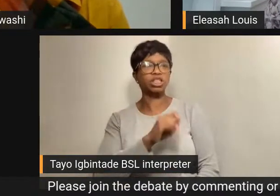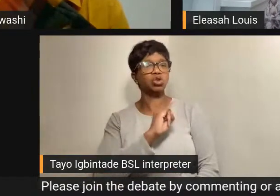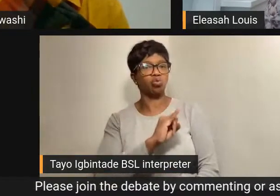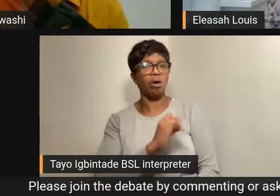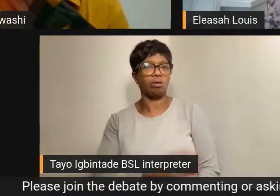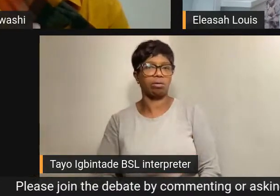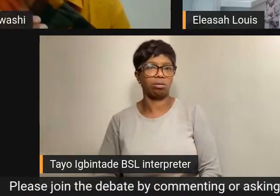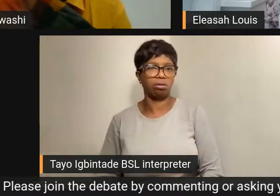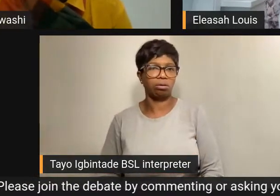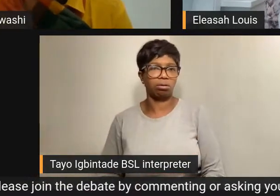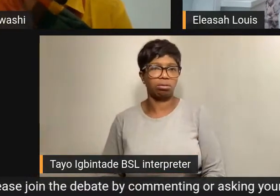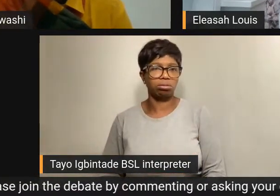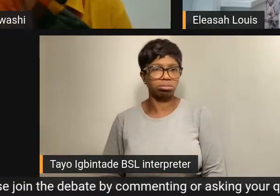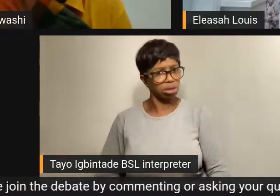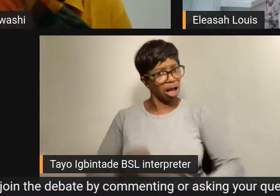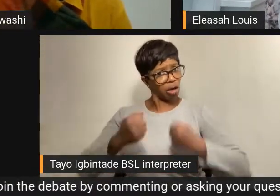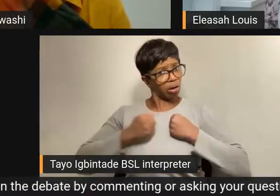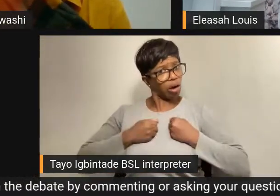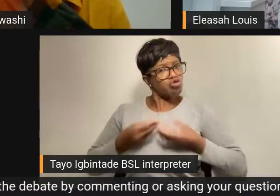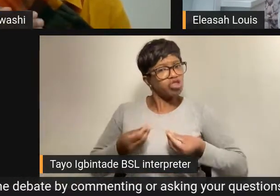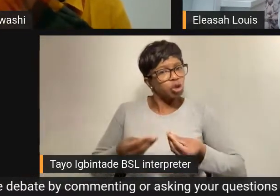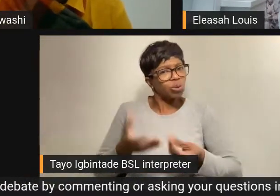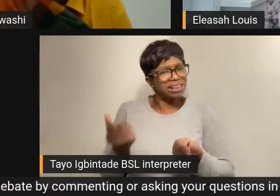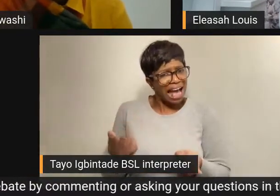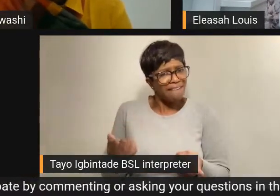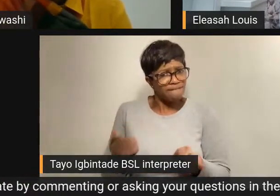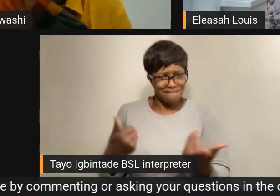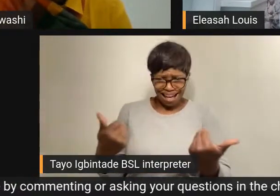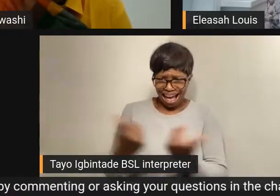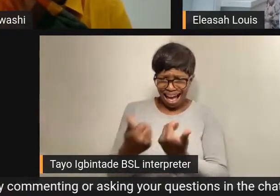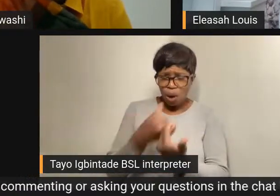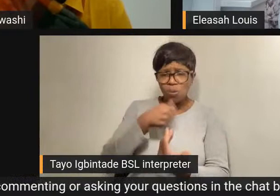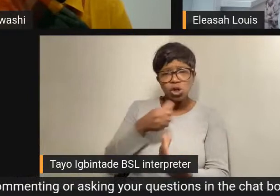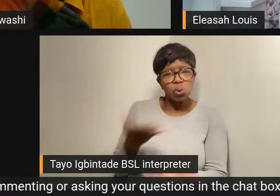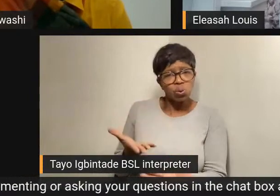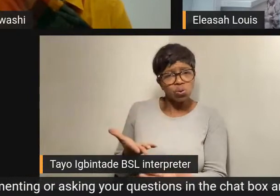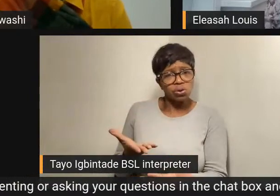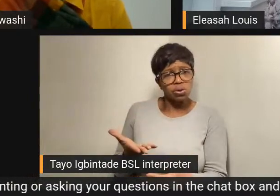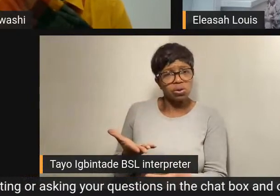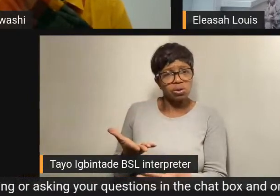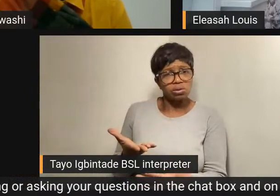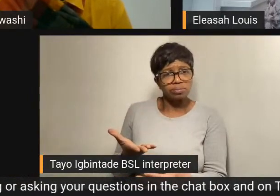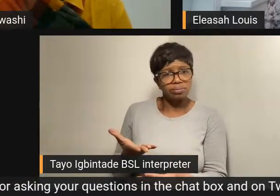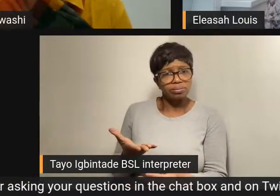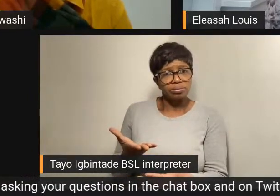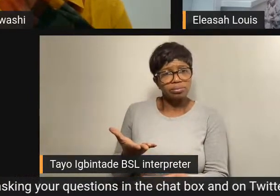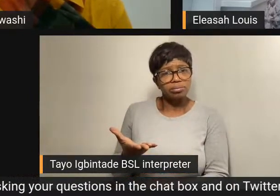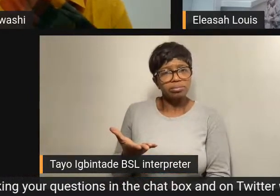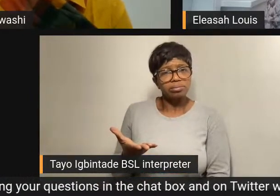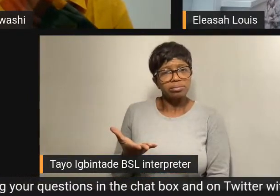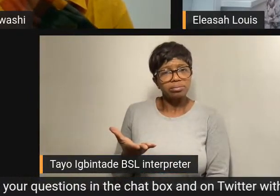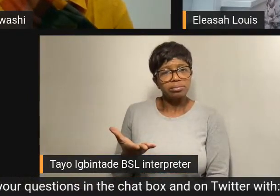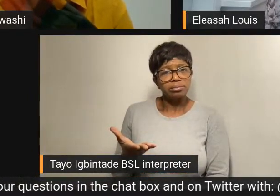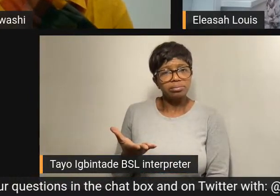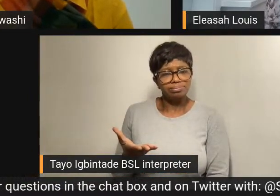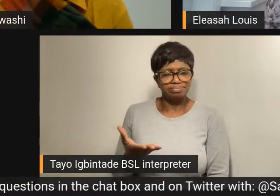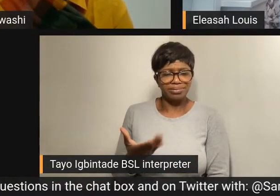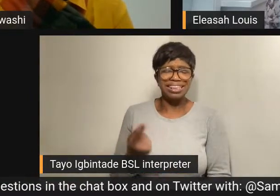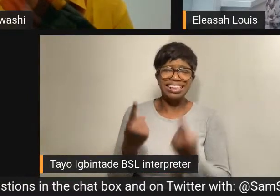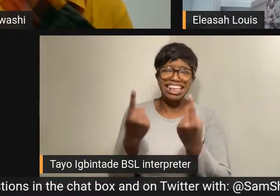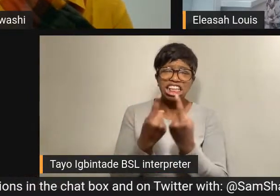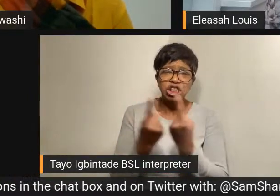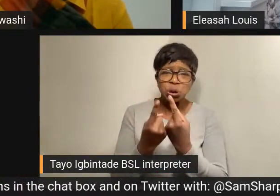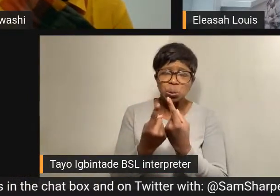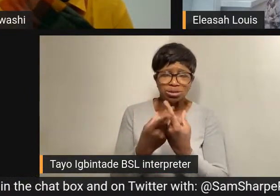We have our own resources. How do we use those resources? So on the issue of